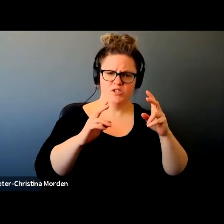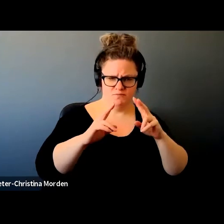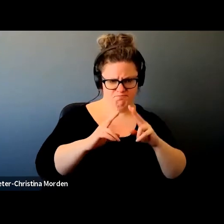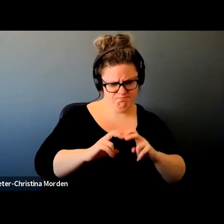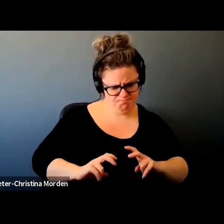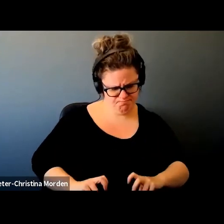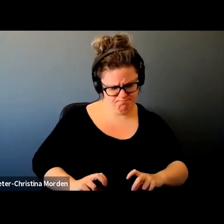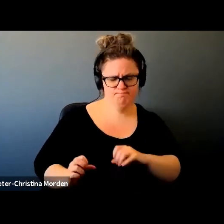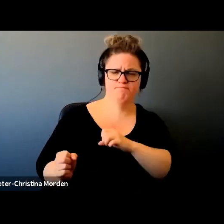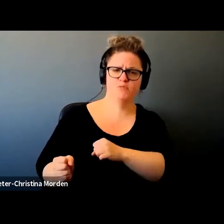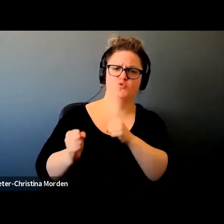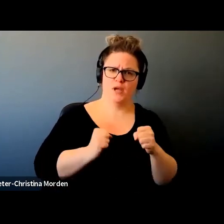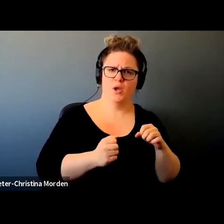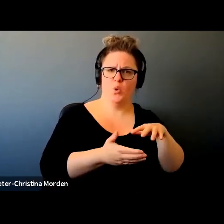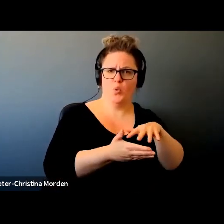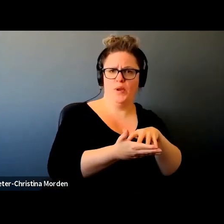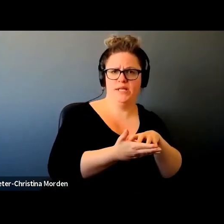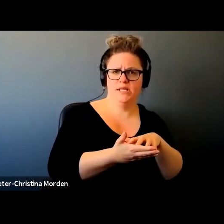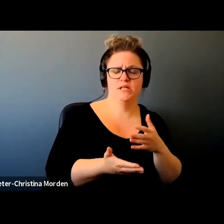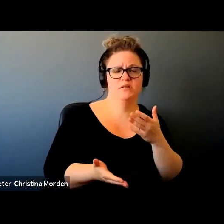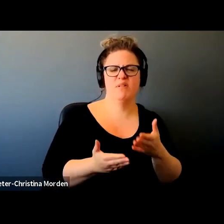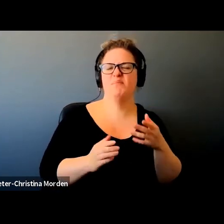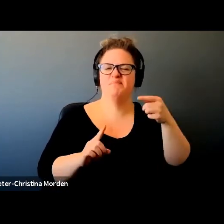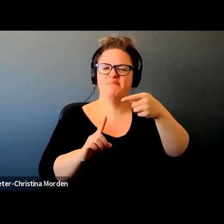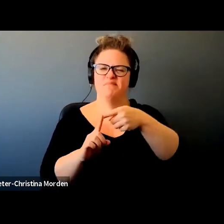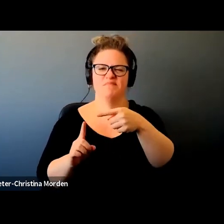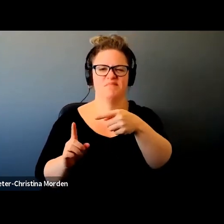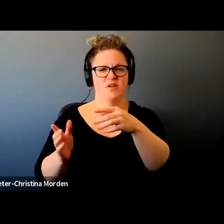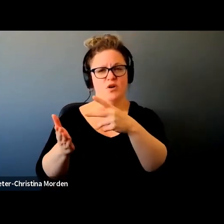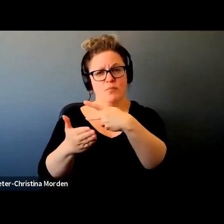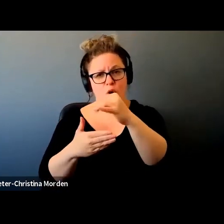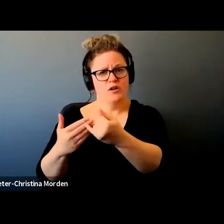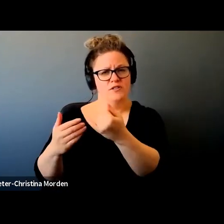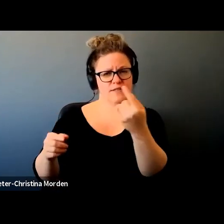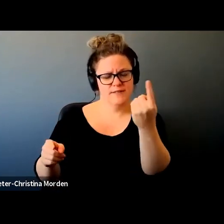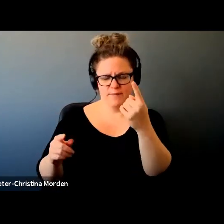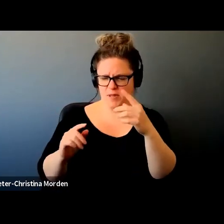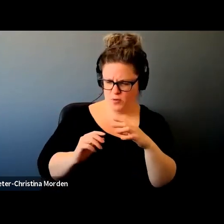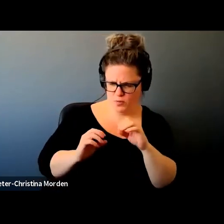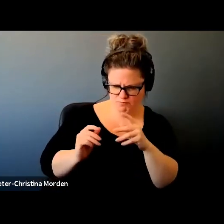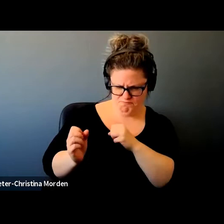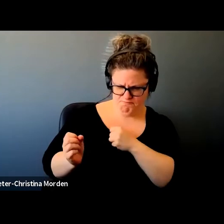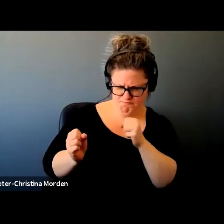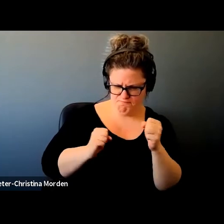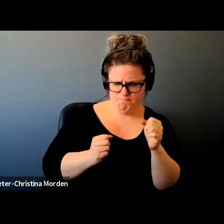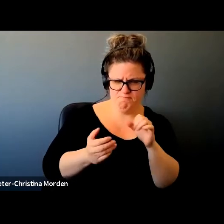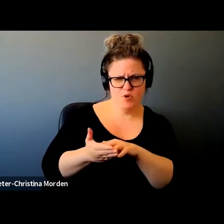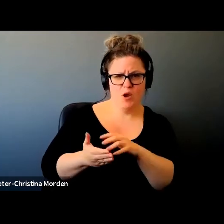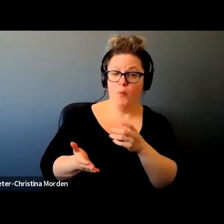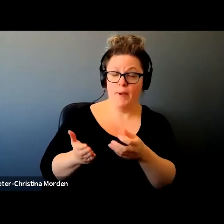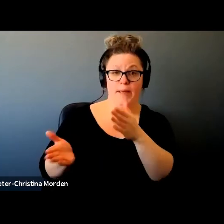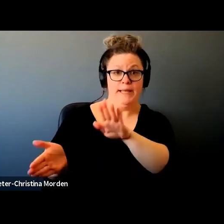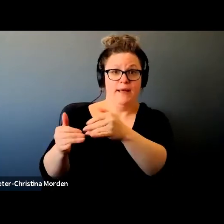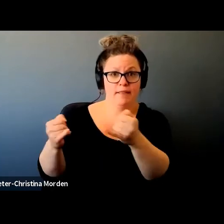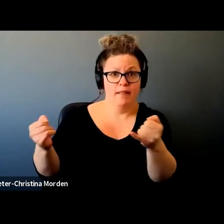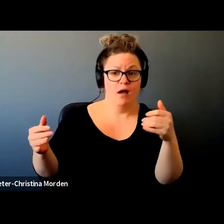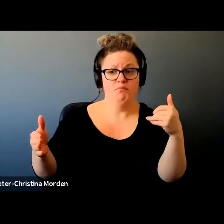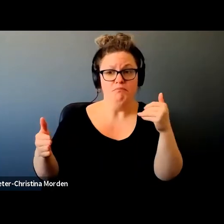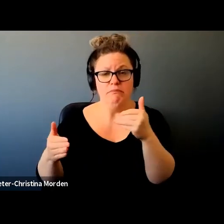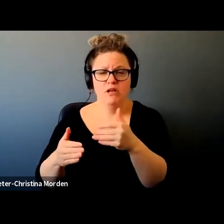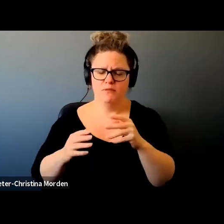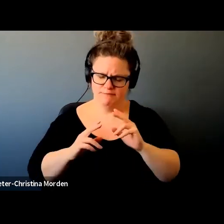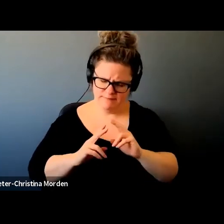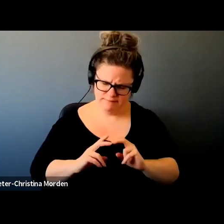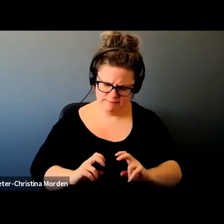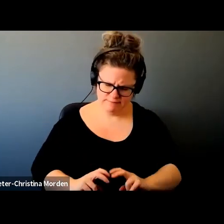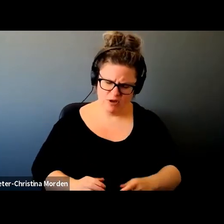with regard to a particular project or a deadline. And you never do